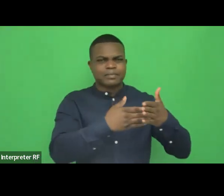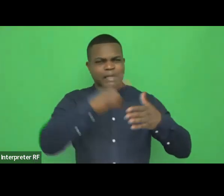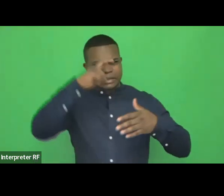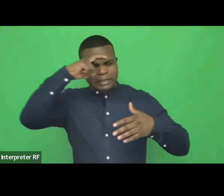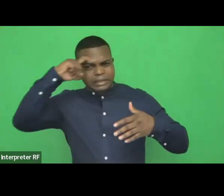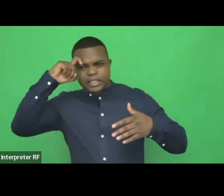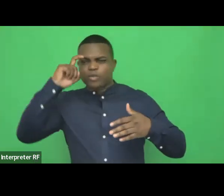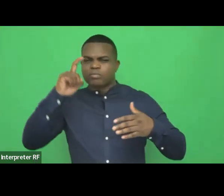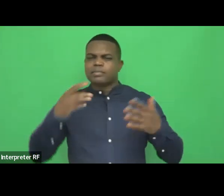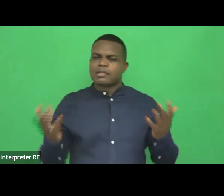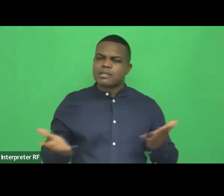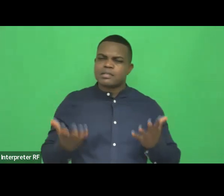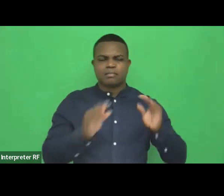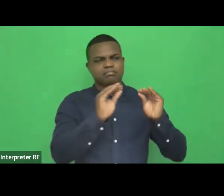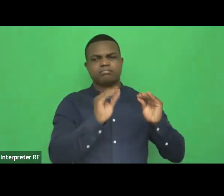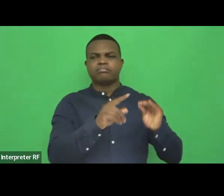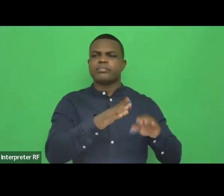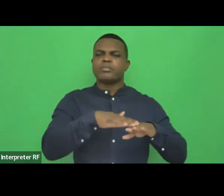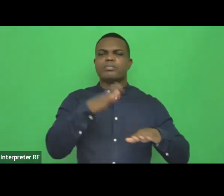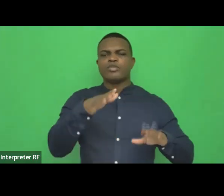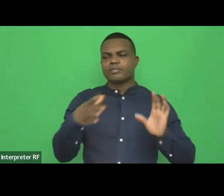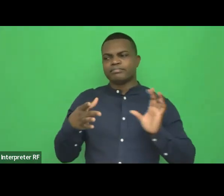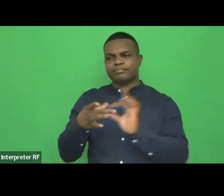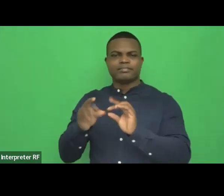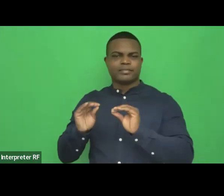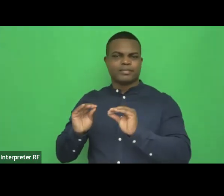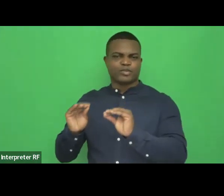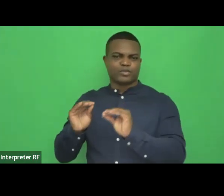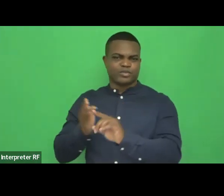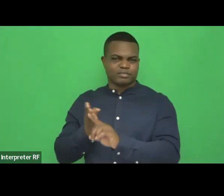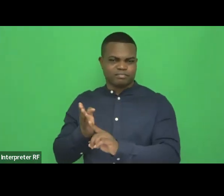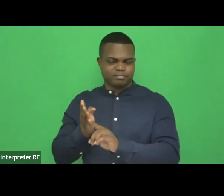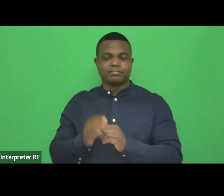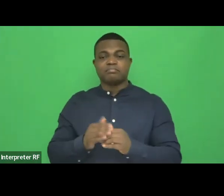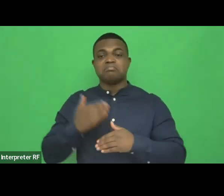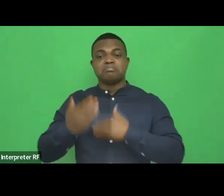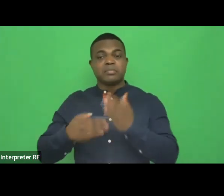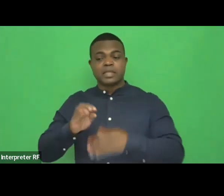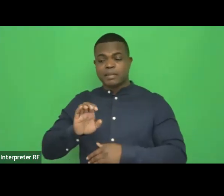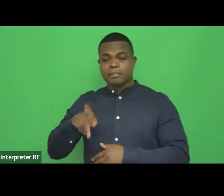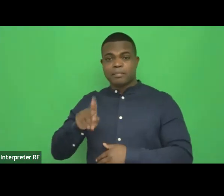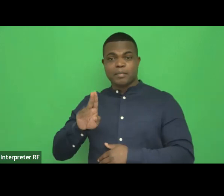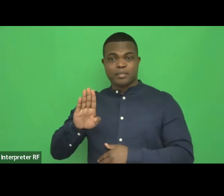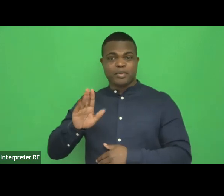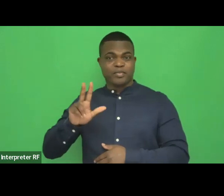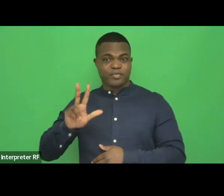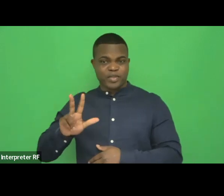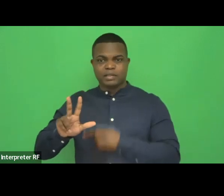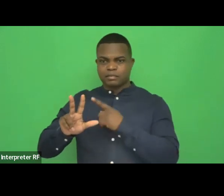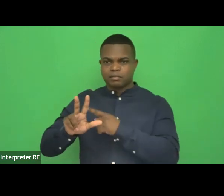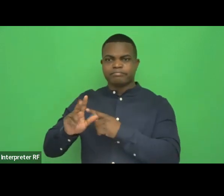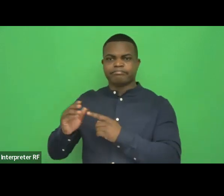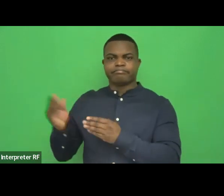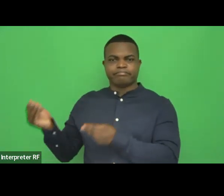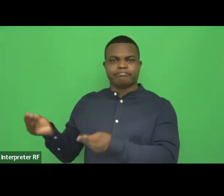materials, and has lots of great accessibility features baked in. So now we see